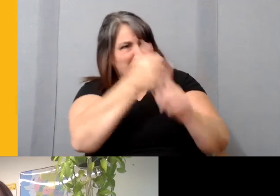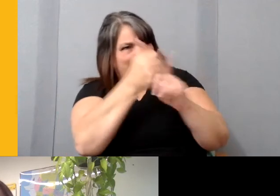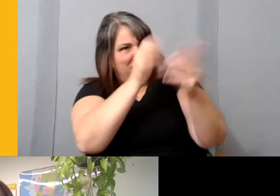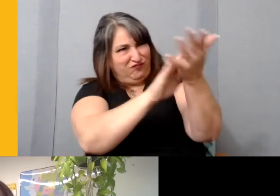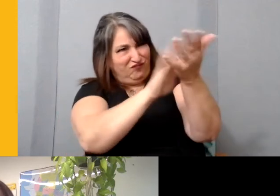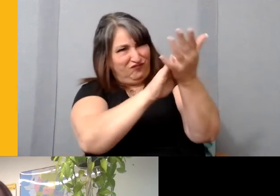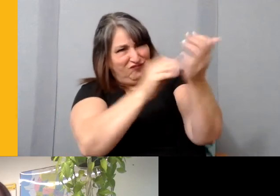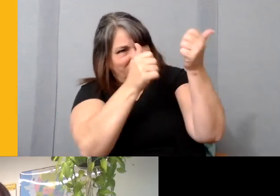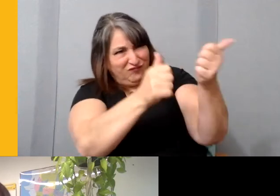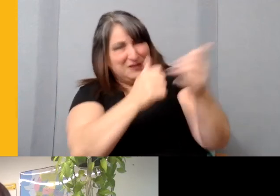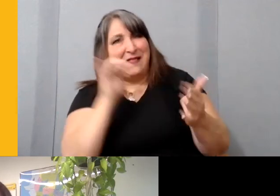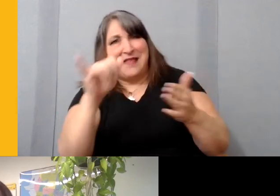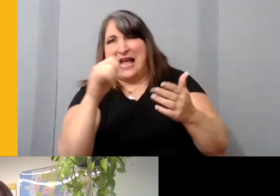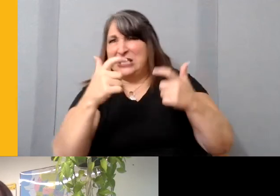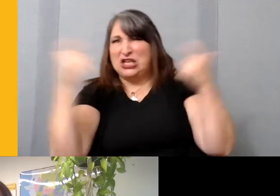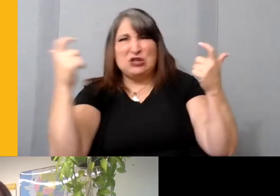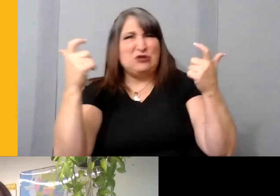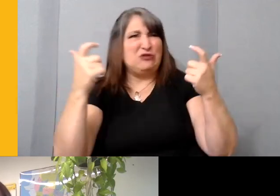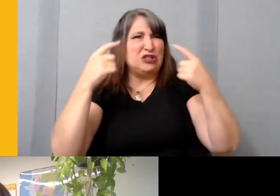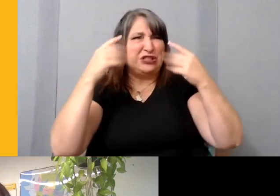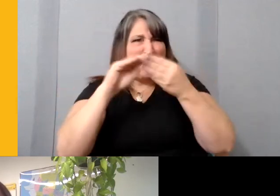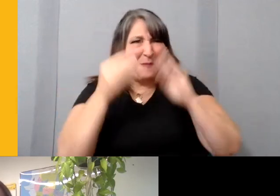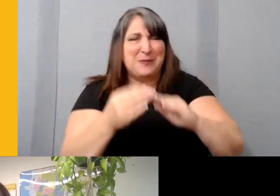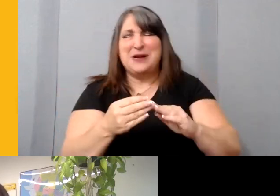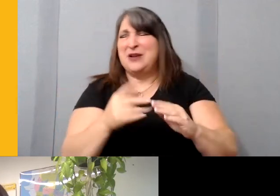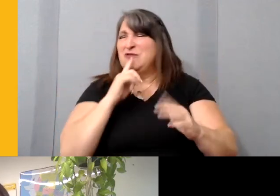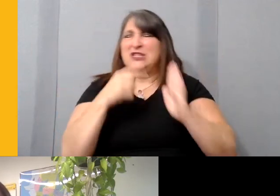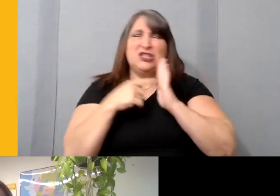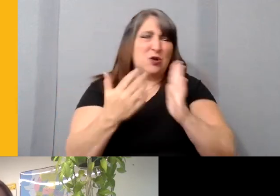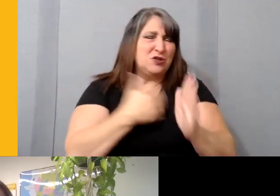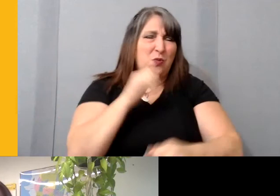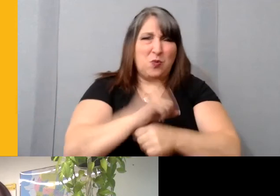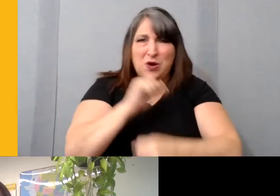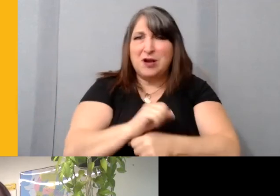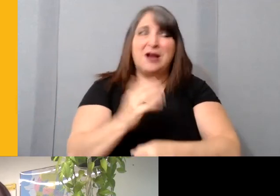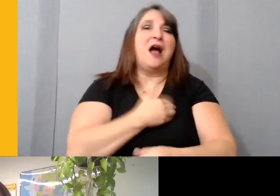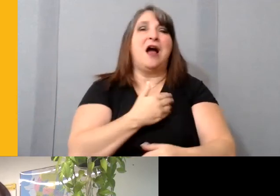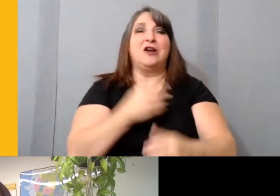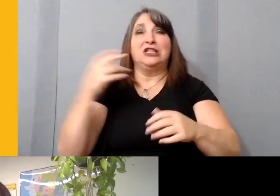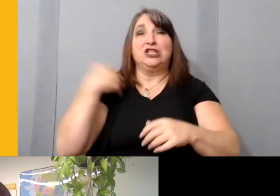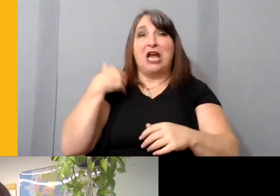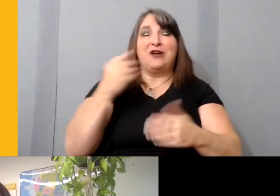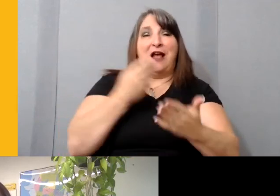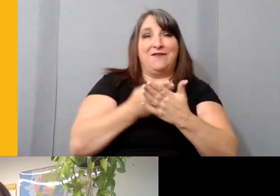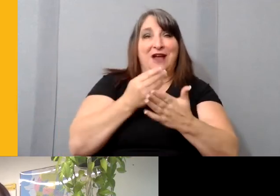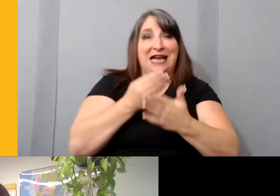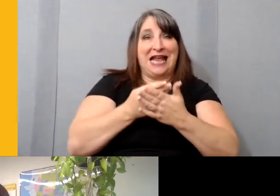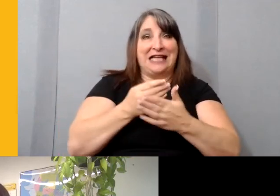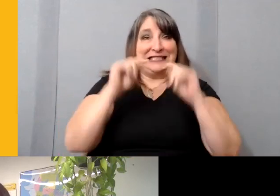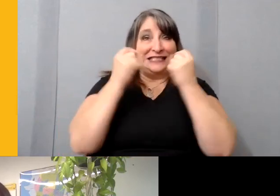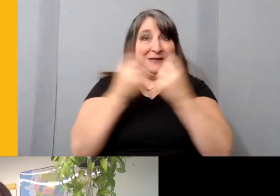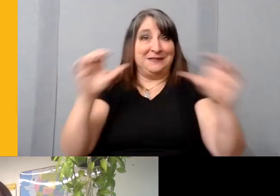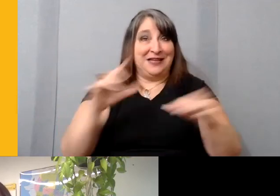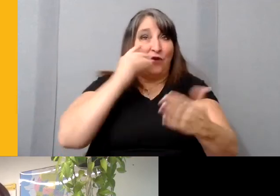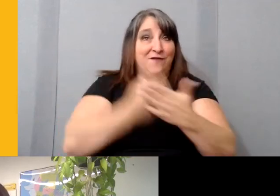That number is a huge accomplishment and a reflection of the work our chair and our finance team put into fundraising. And it's the reason we